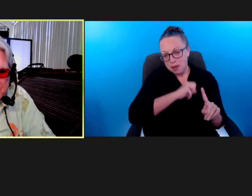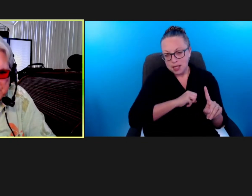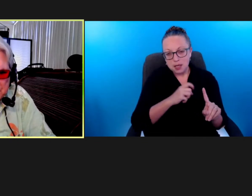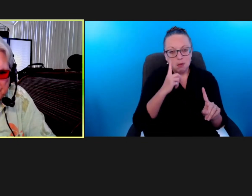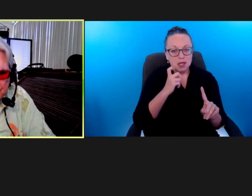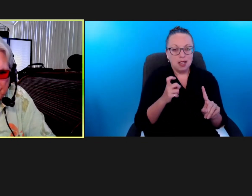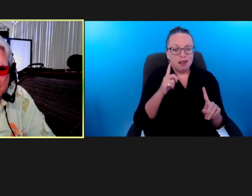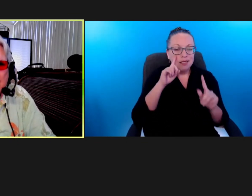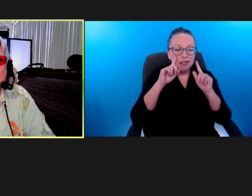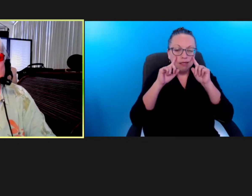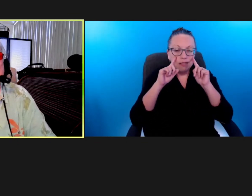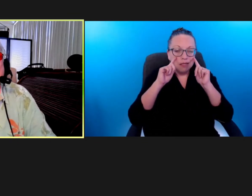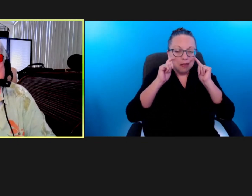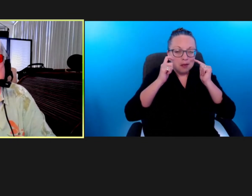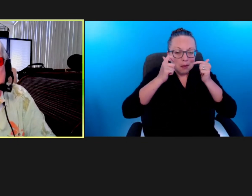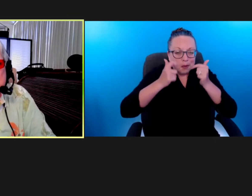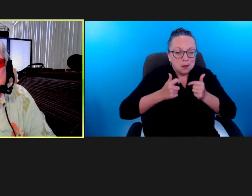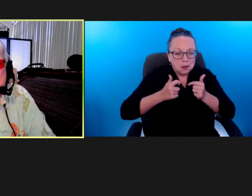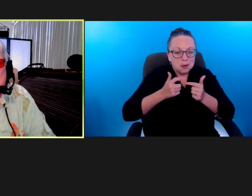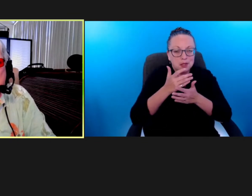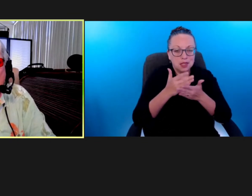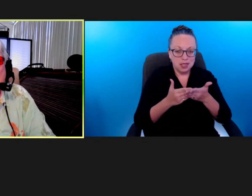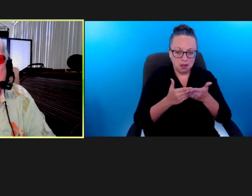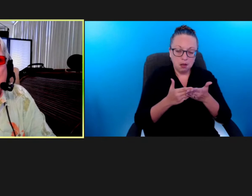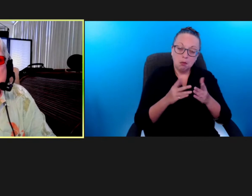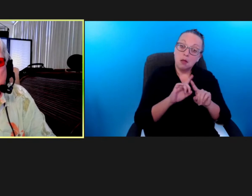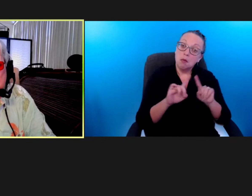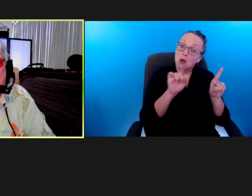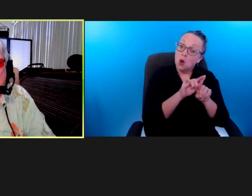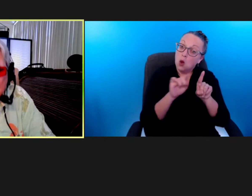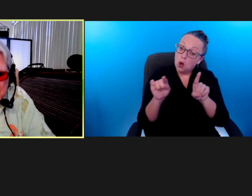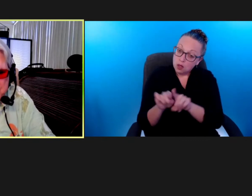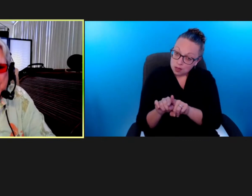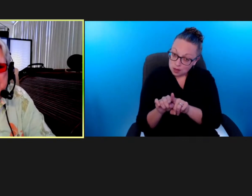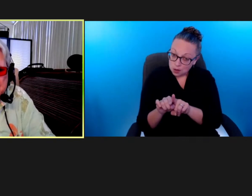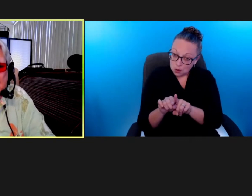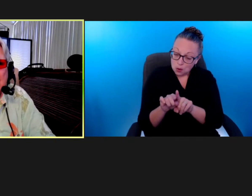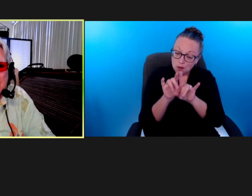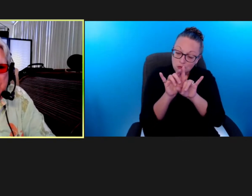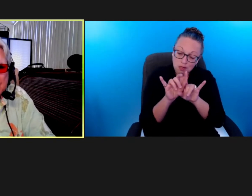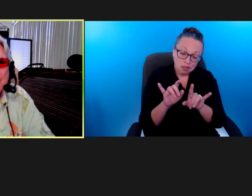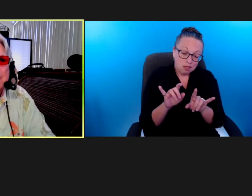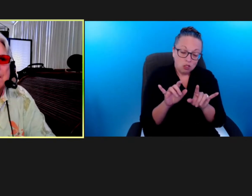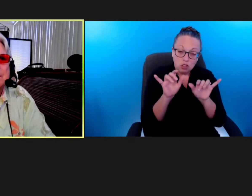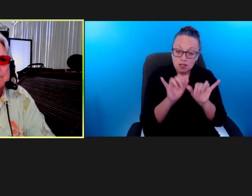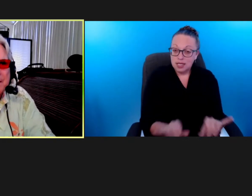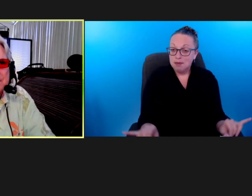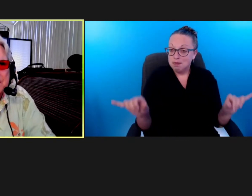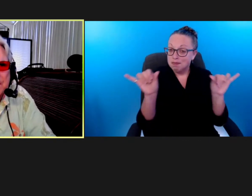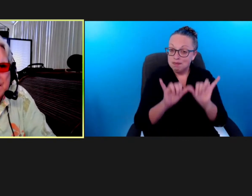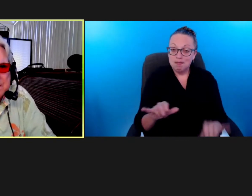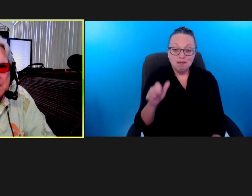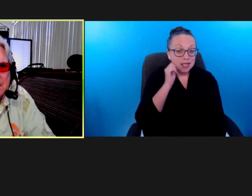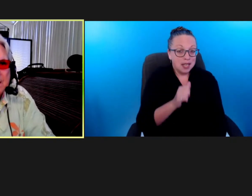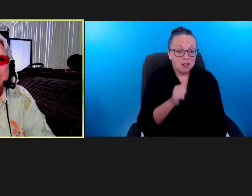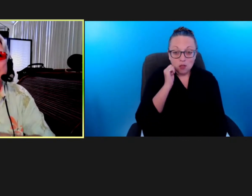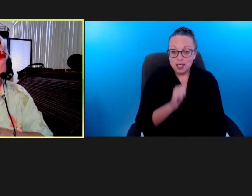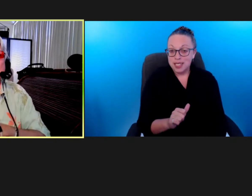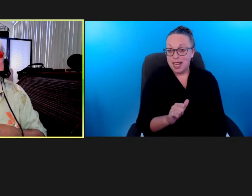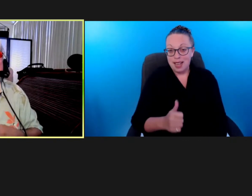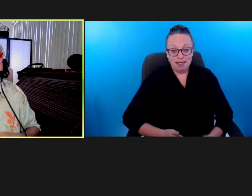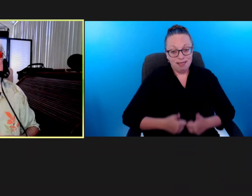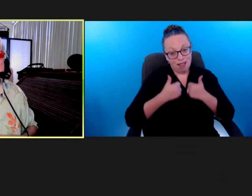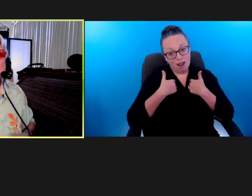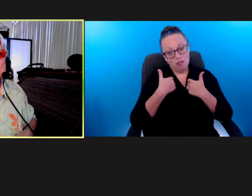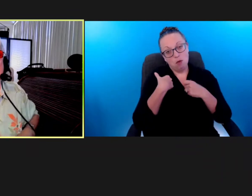reduced vision. But so too are the most mundane aspects of daily living made better through AD. My